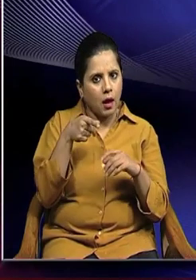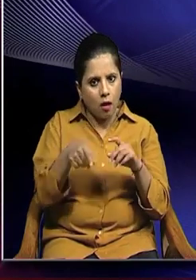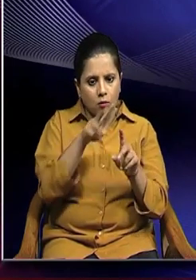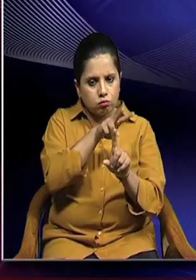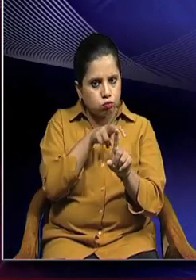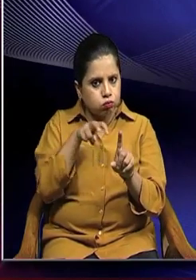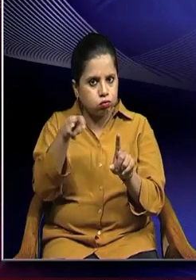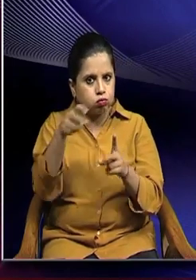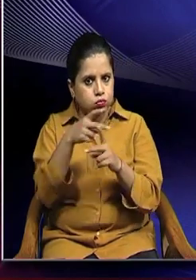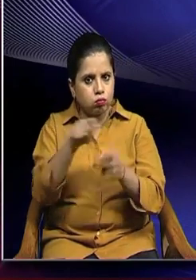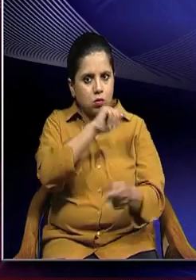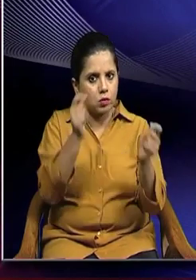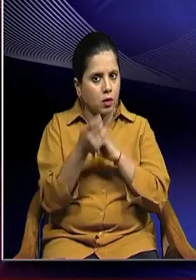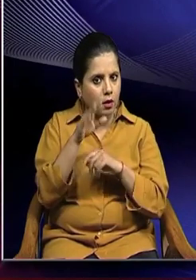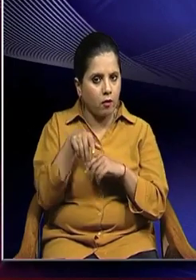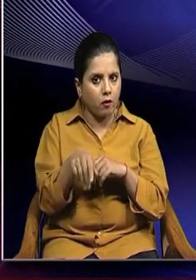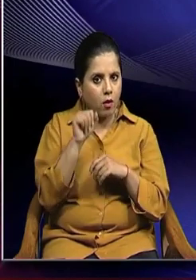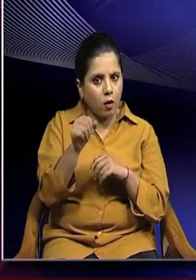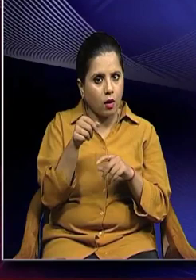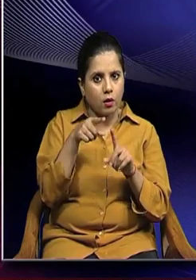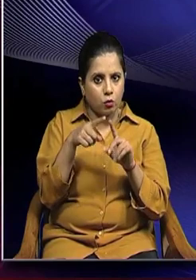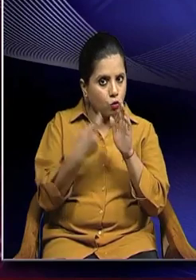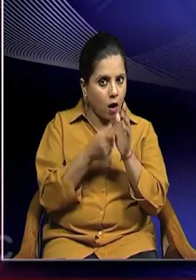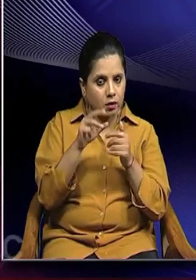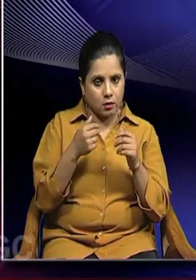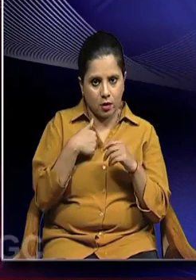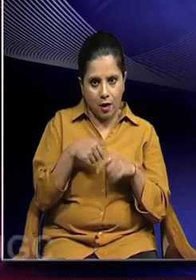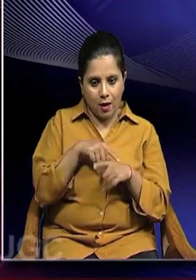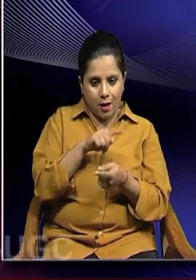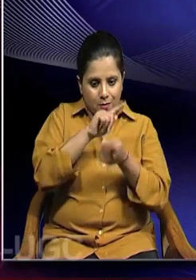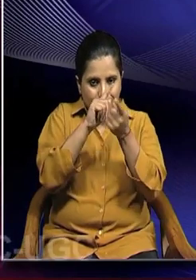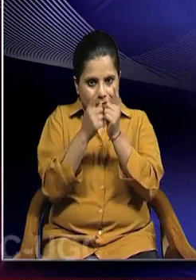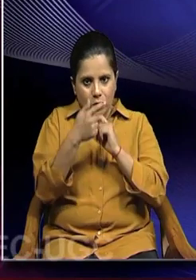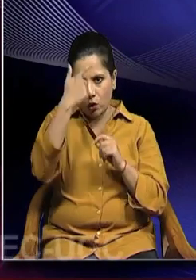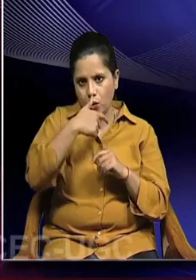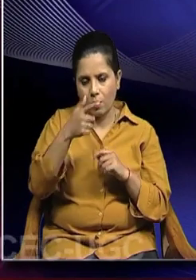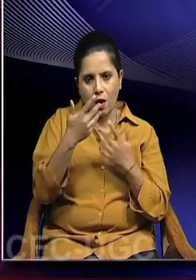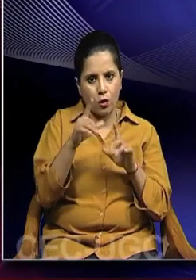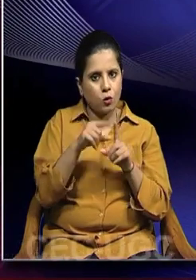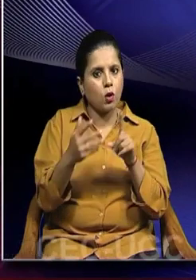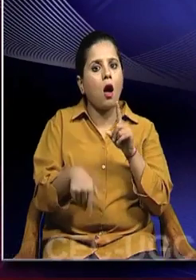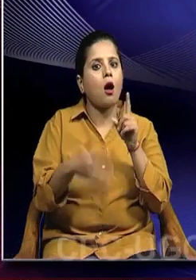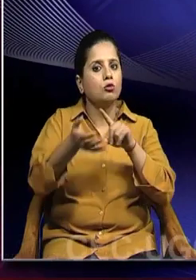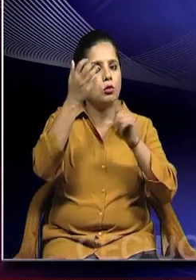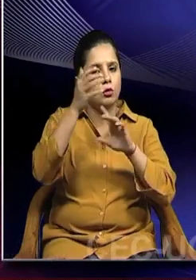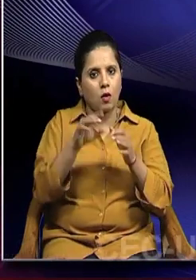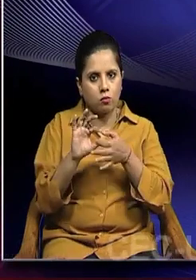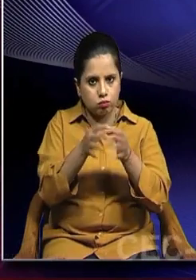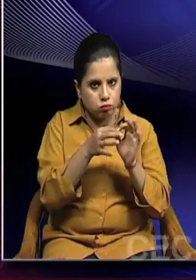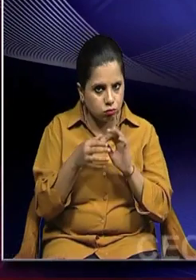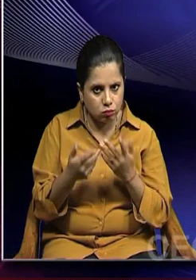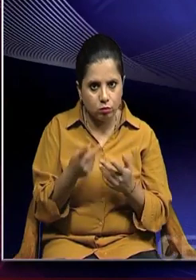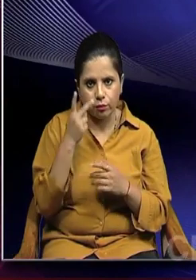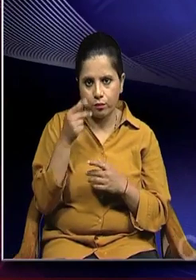and it promotes a transactional view of life. All human endeavors, they are achieved through cooperation, which